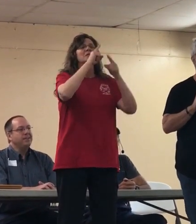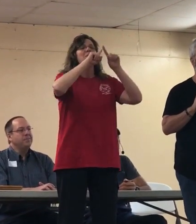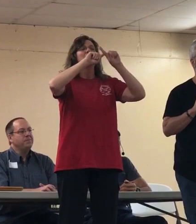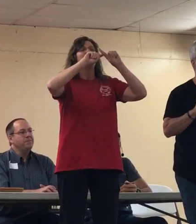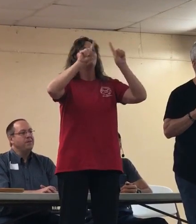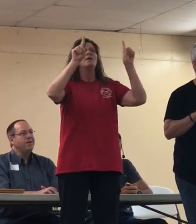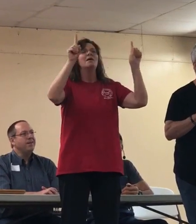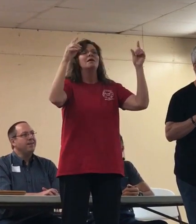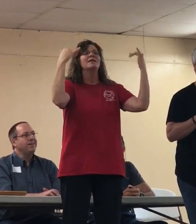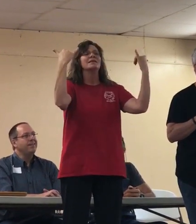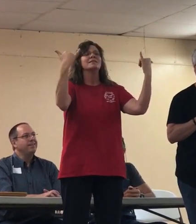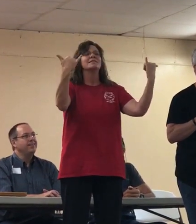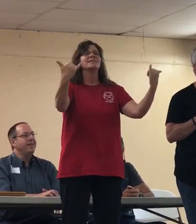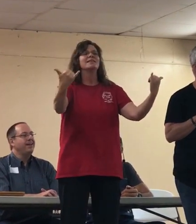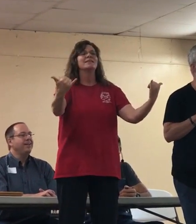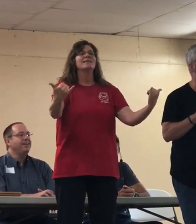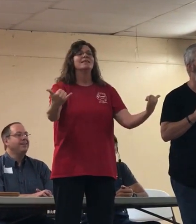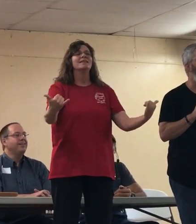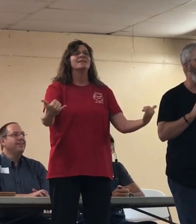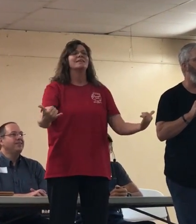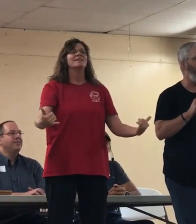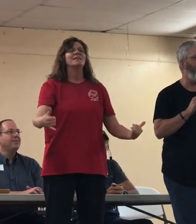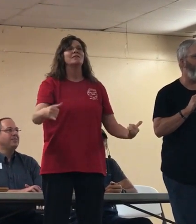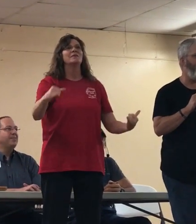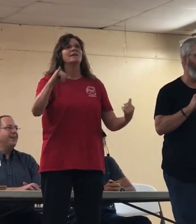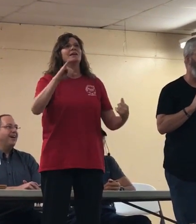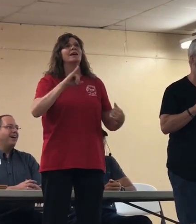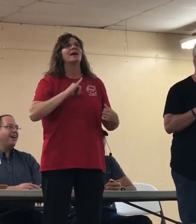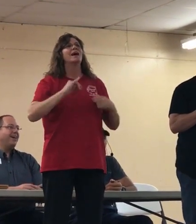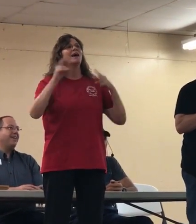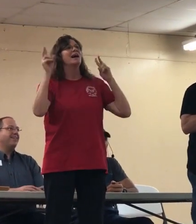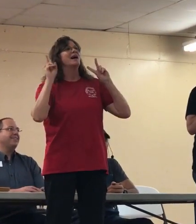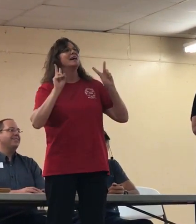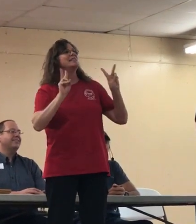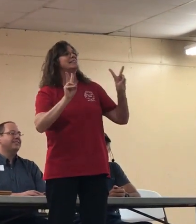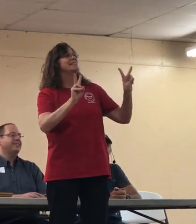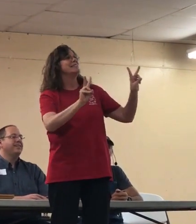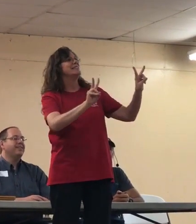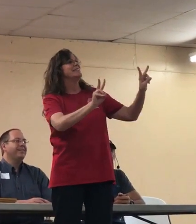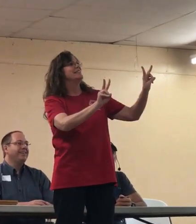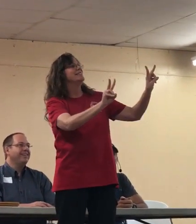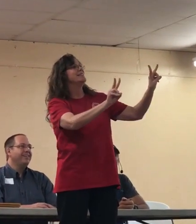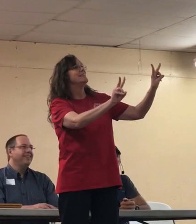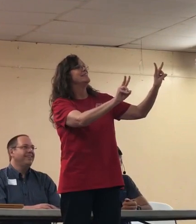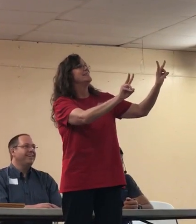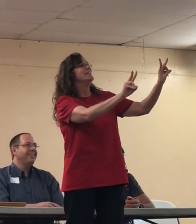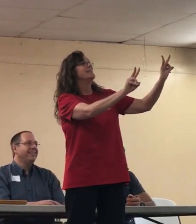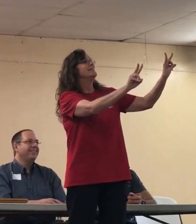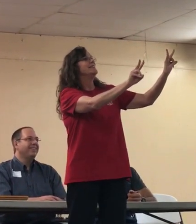but now I see.